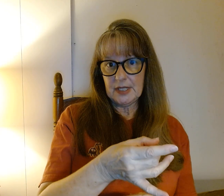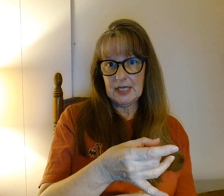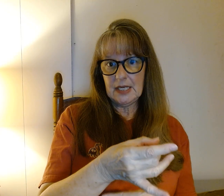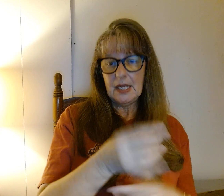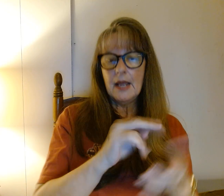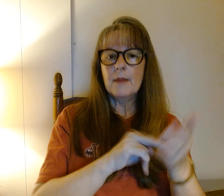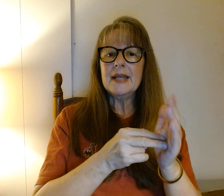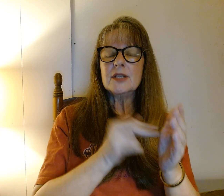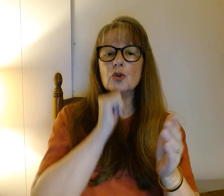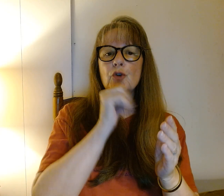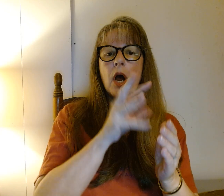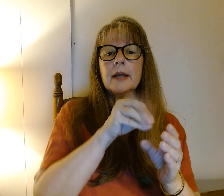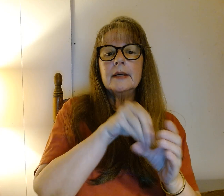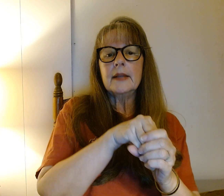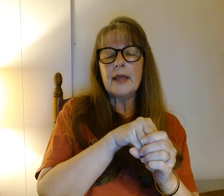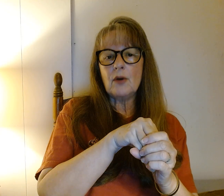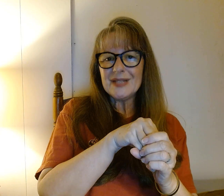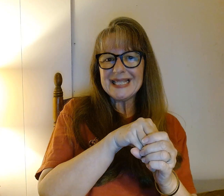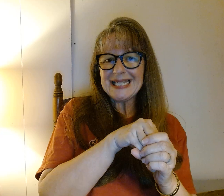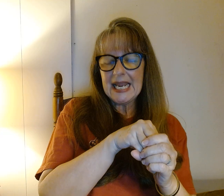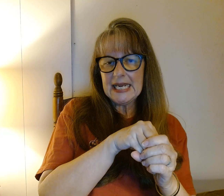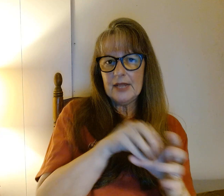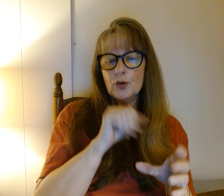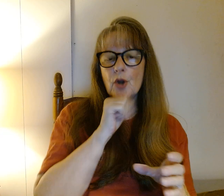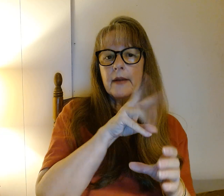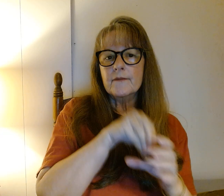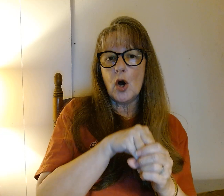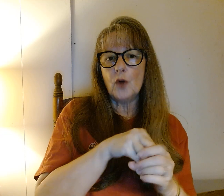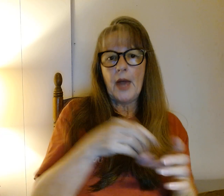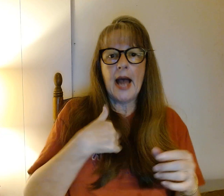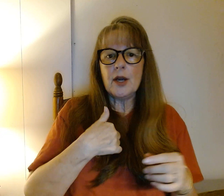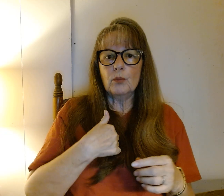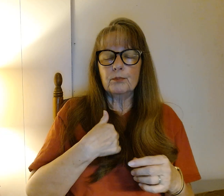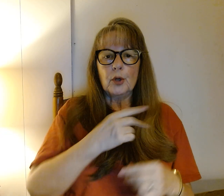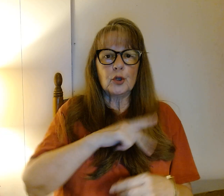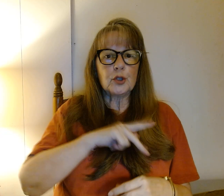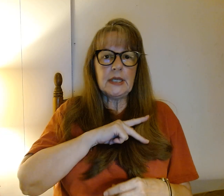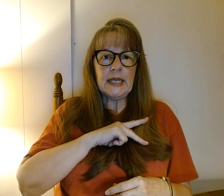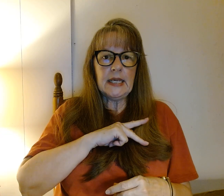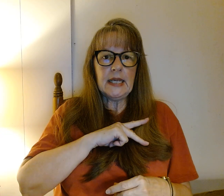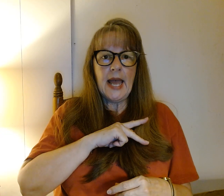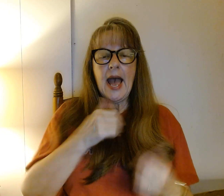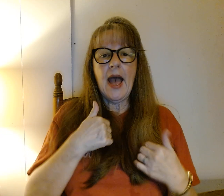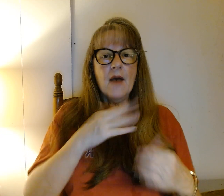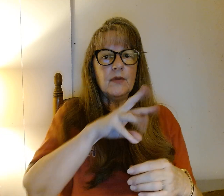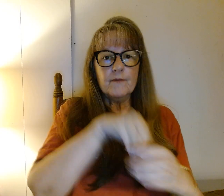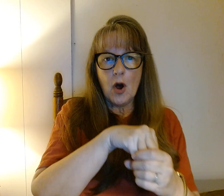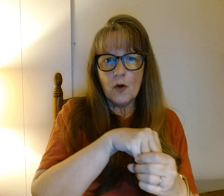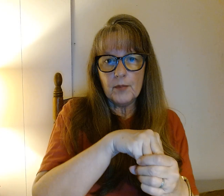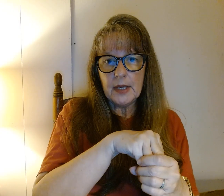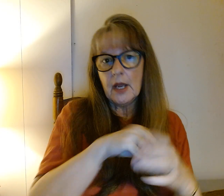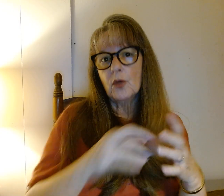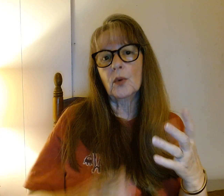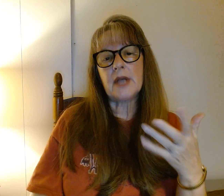disinterested means they don't have a stake in it. They're not involved. I don't personally have involvement. In other words, I don't